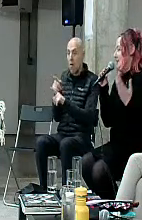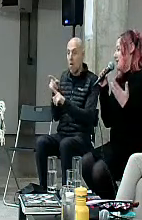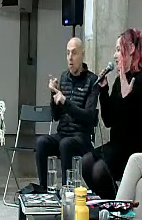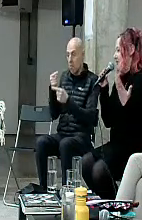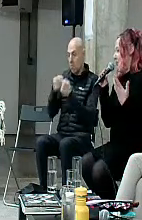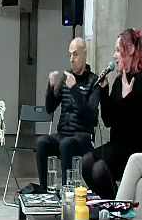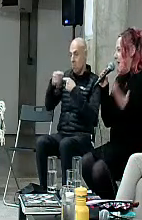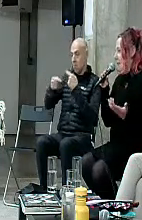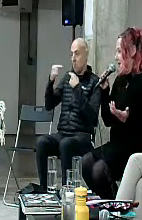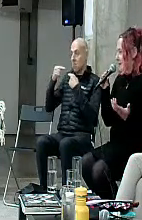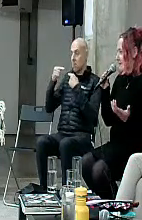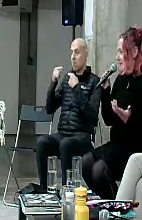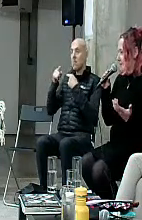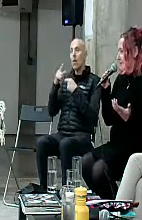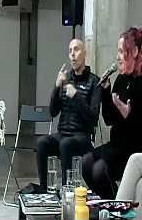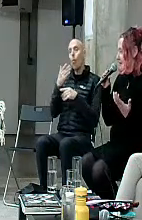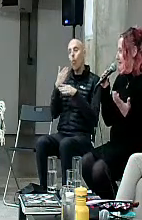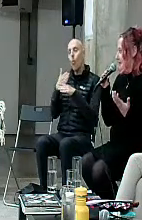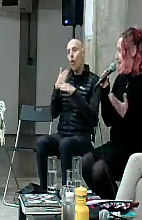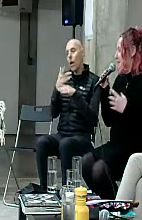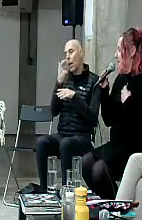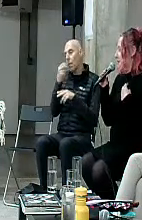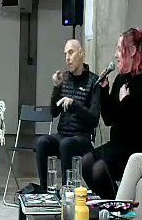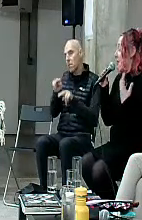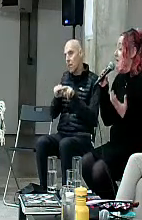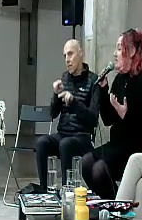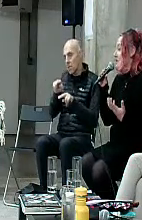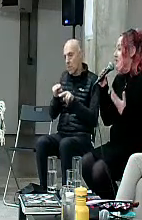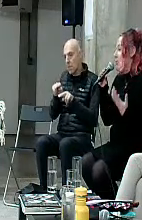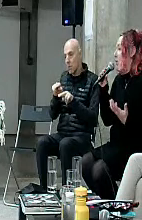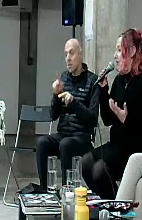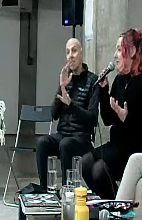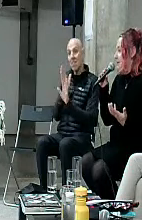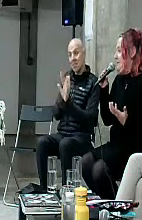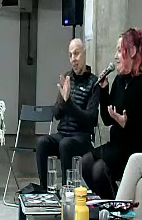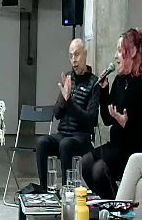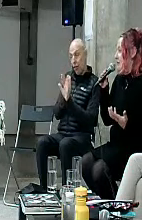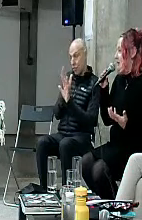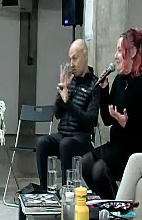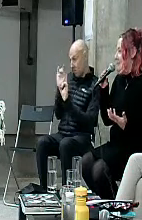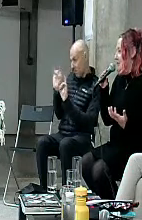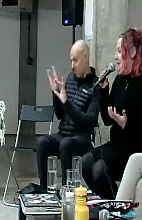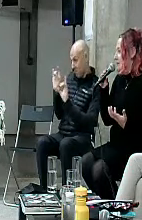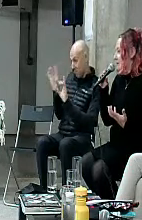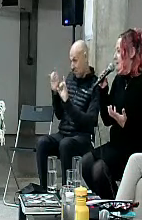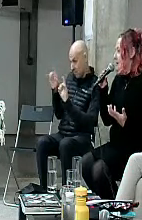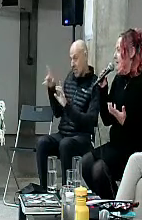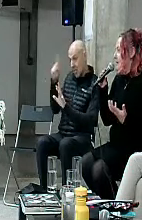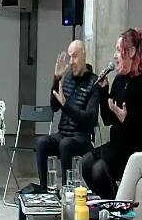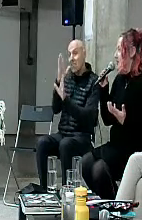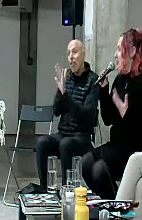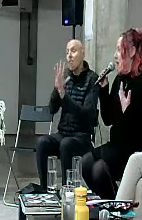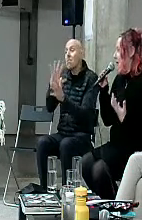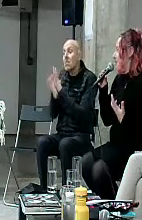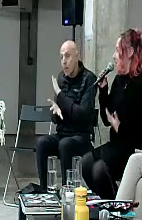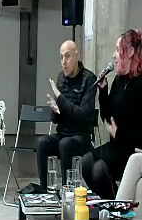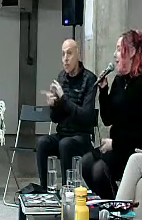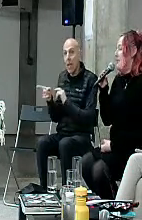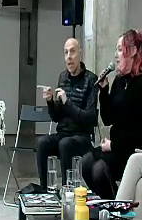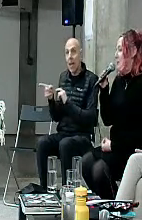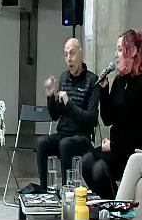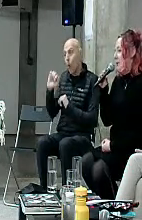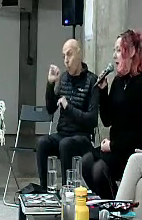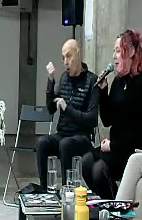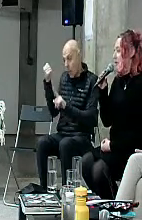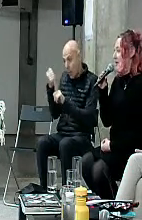you go back to the history of work capability assessments and things like that, psychologists had warned them that these are psychologically damaging, that these were going to